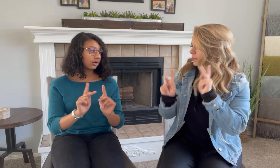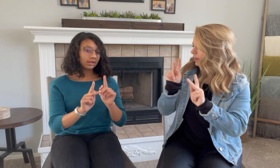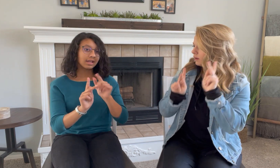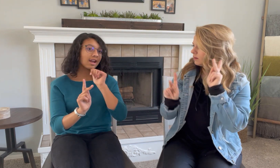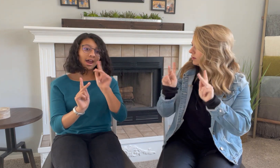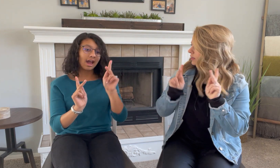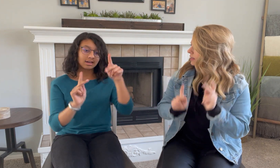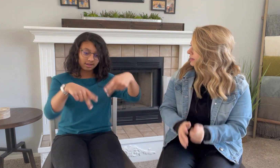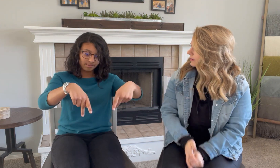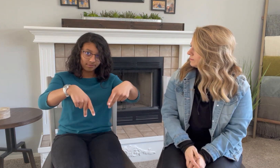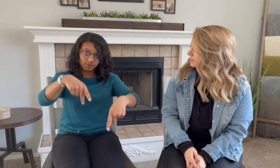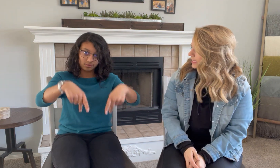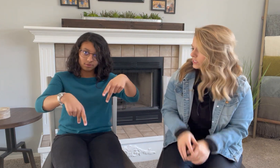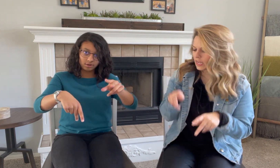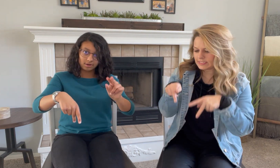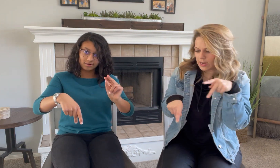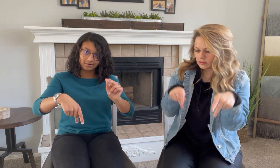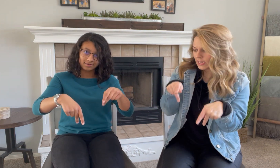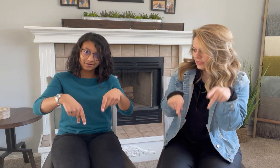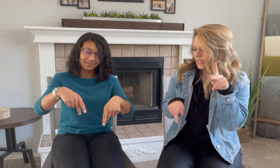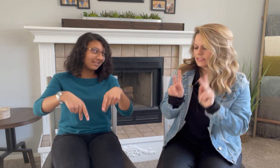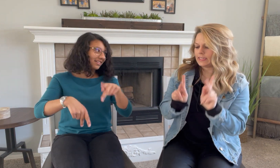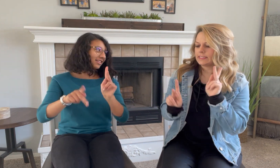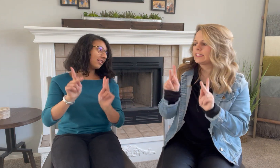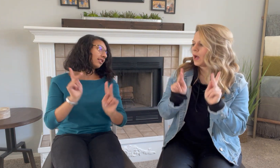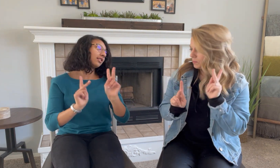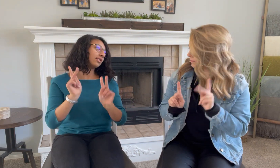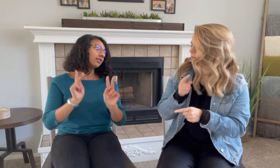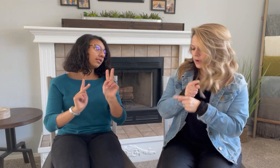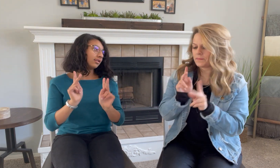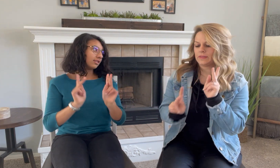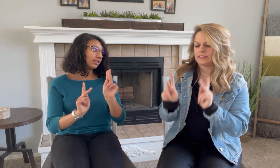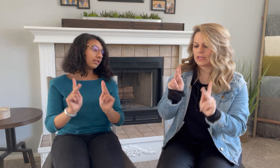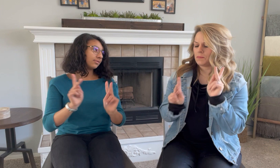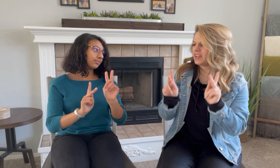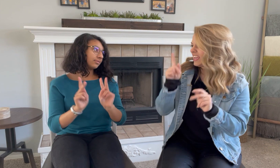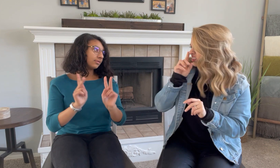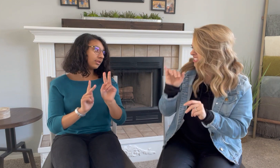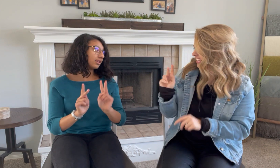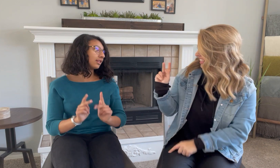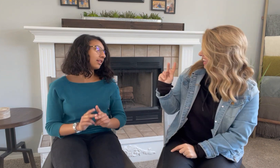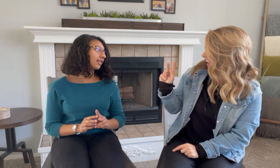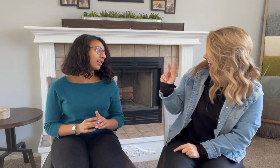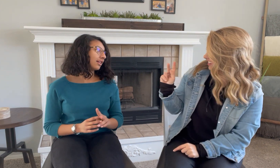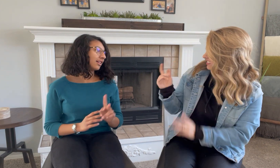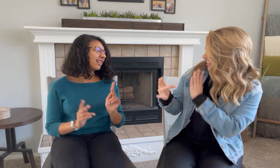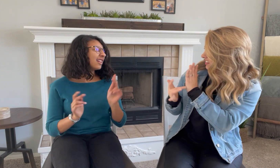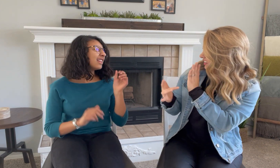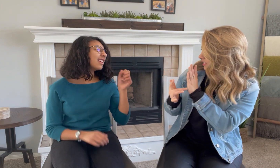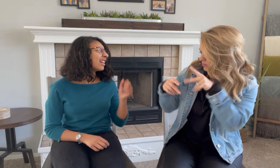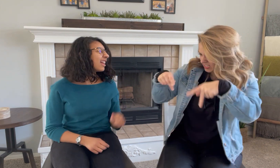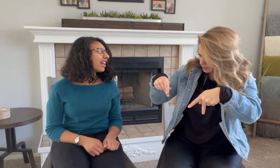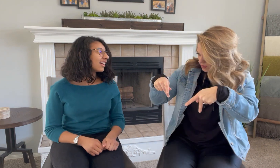back. It's not down like this, it's up, right? It's up. It looks like a K, technically, but it's a P,